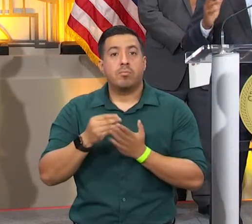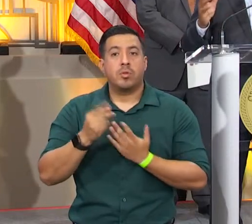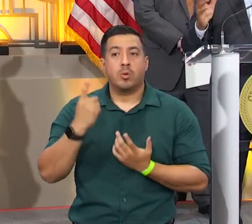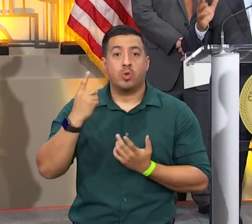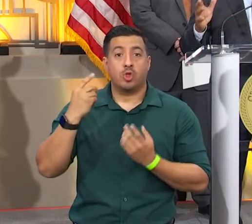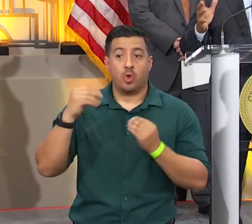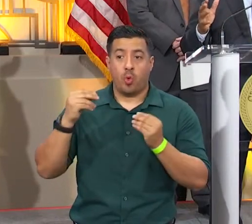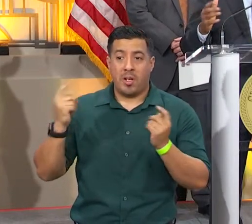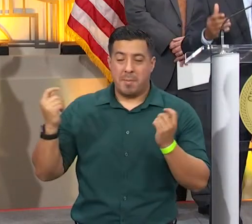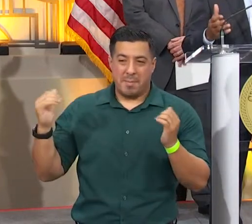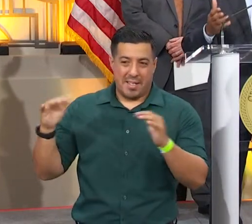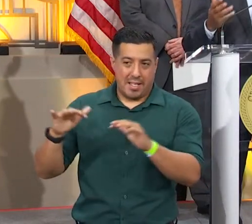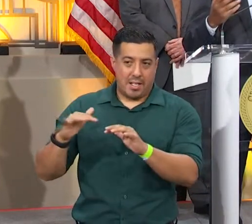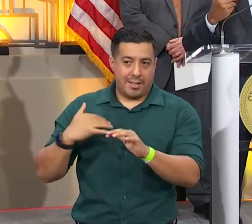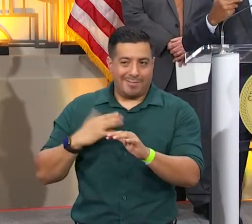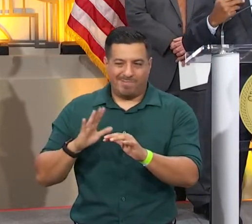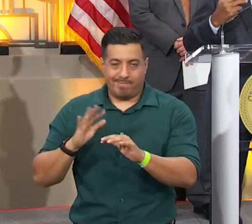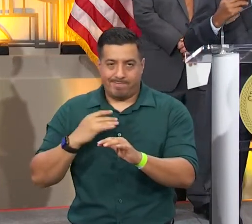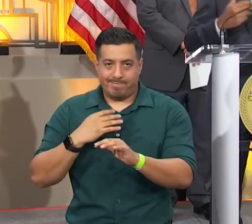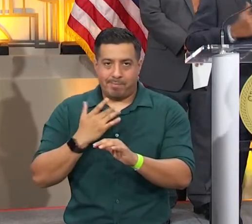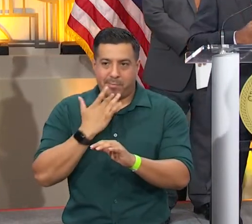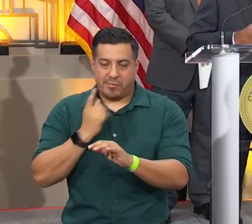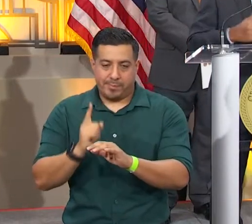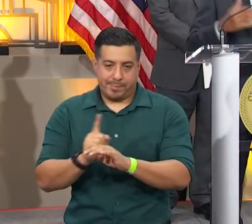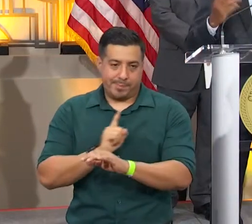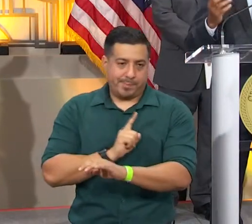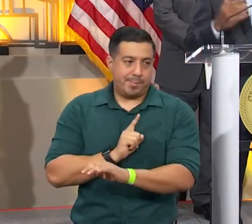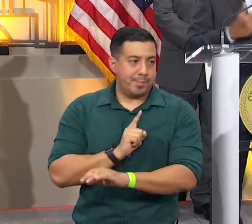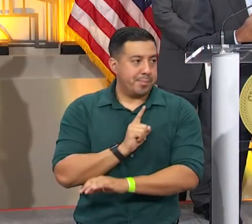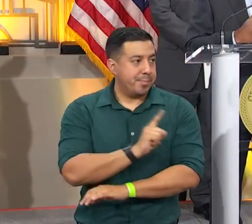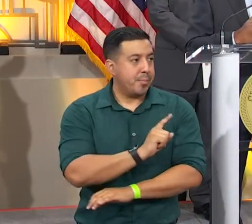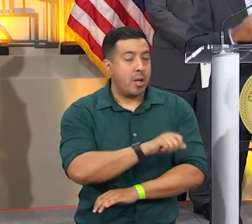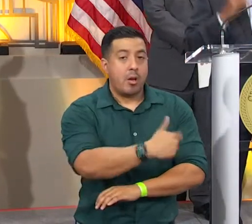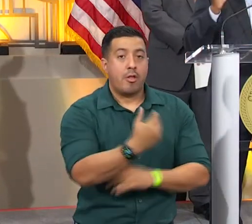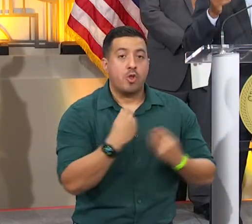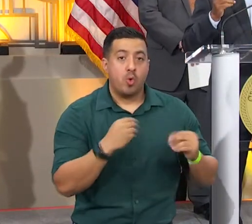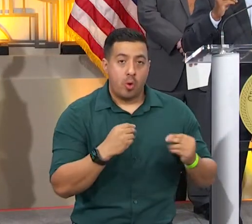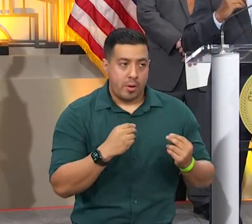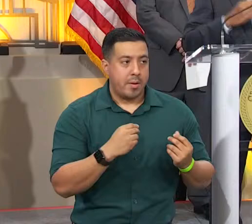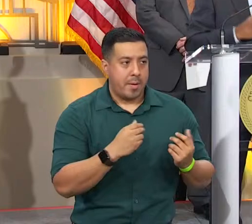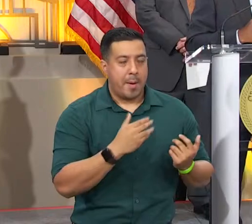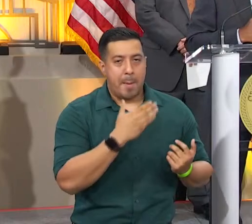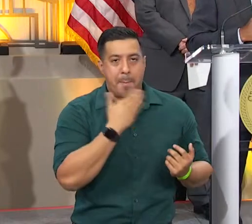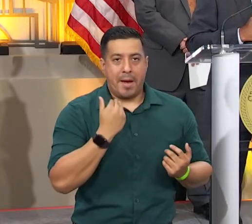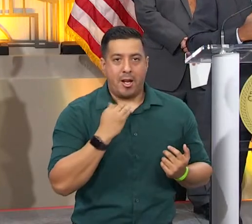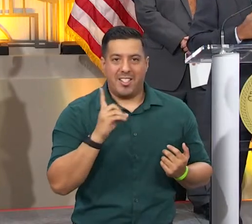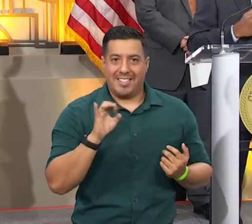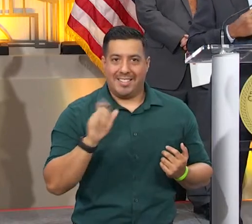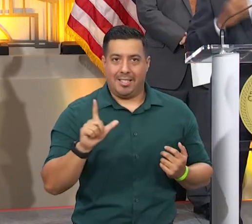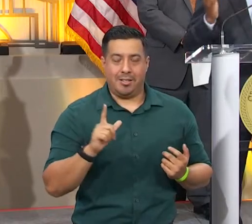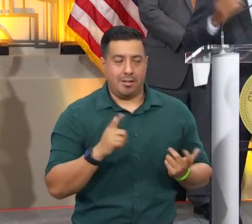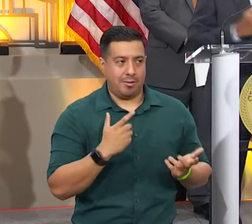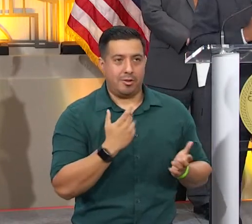little bit crowded, I kind of backed out, went to another store, got a better deal,